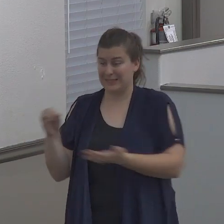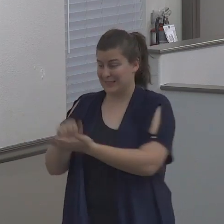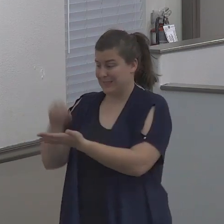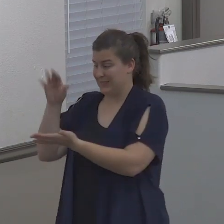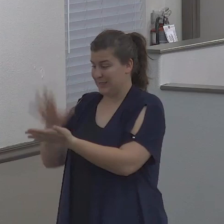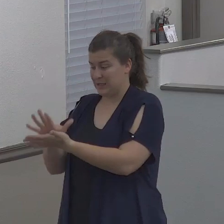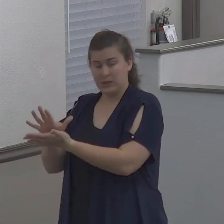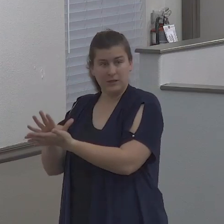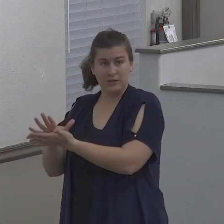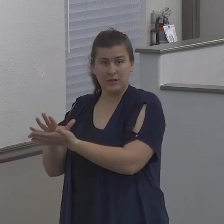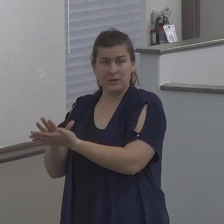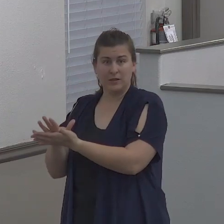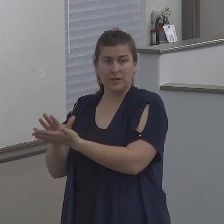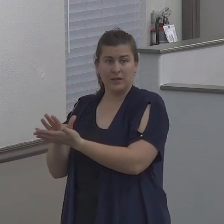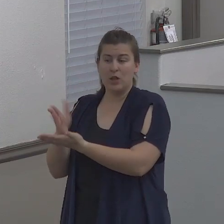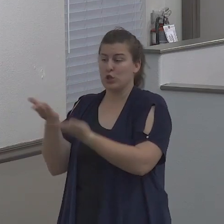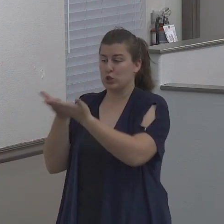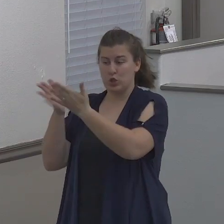dead and gone.